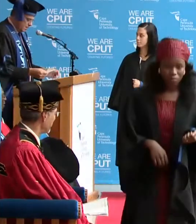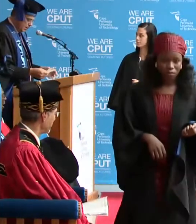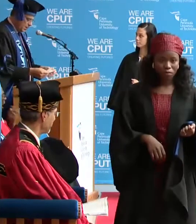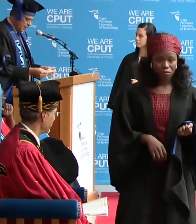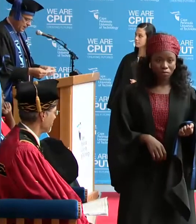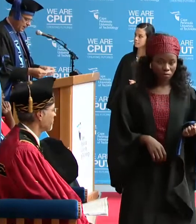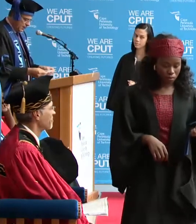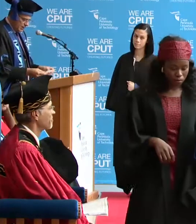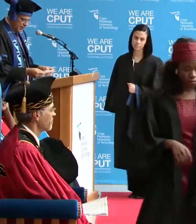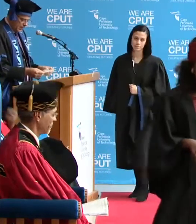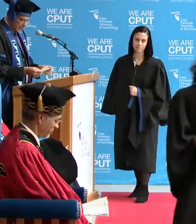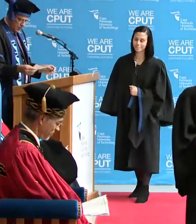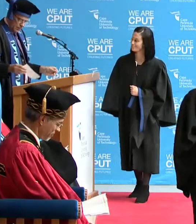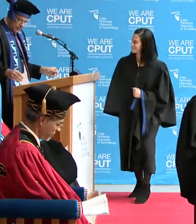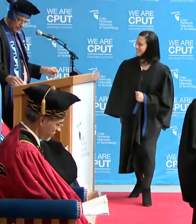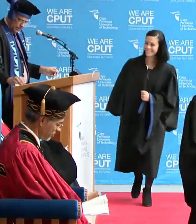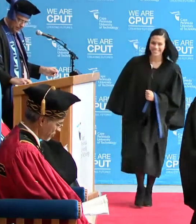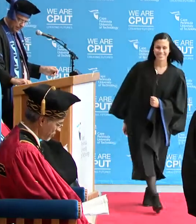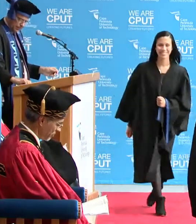Madeline Monique Grigo.